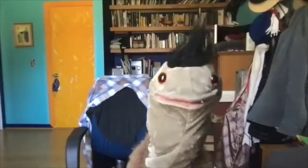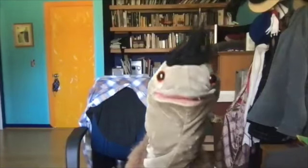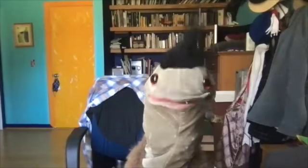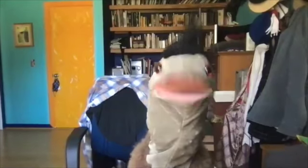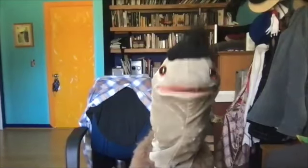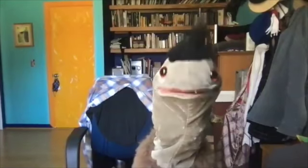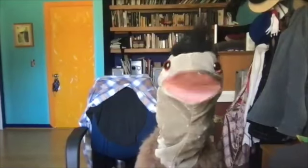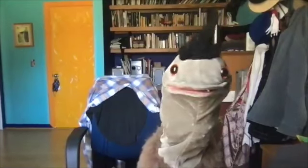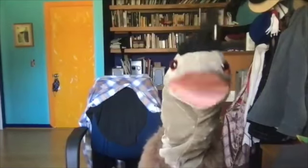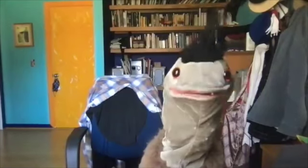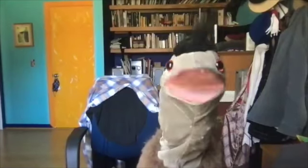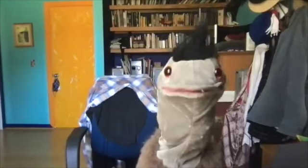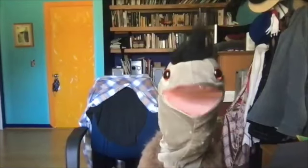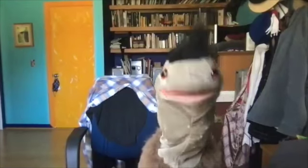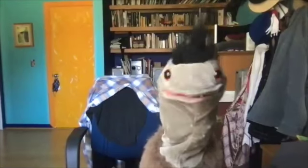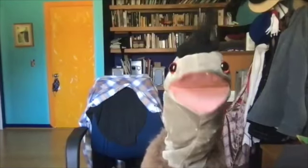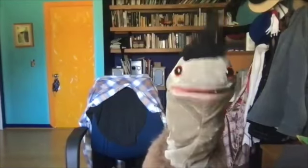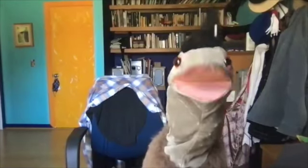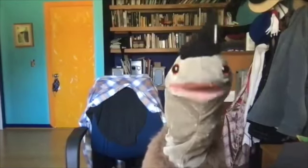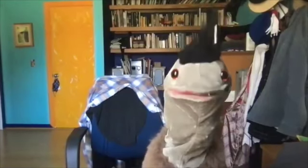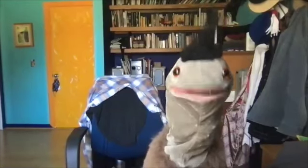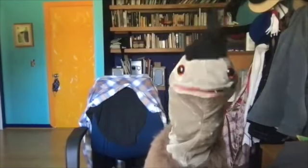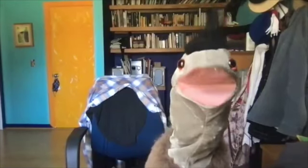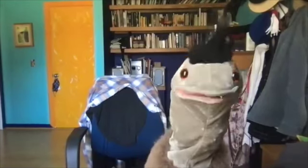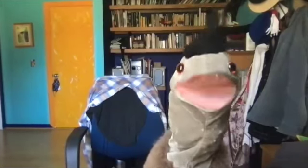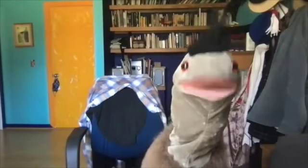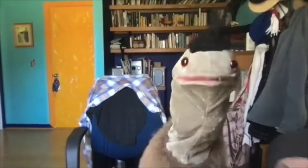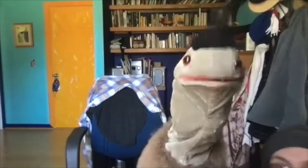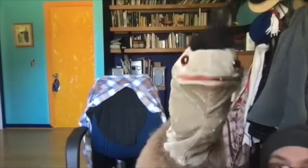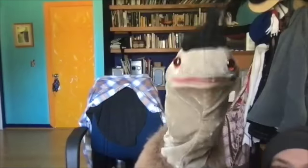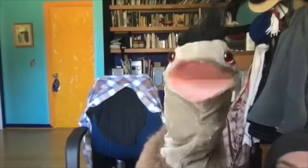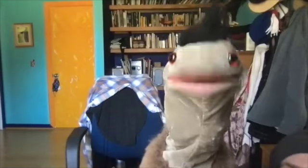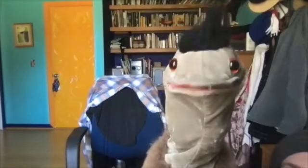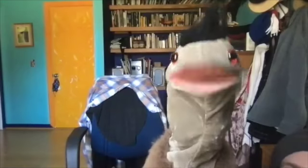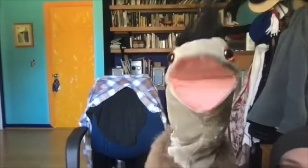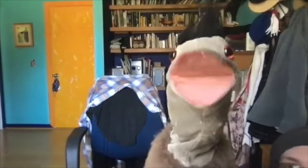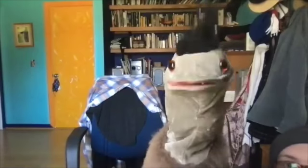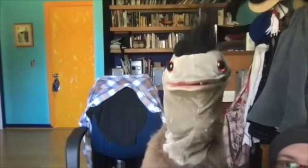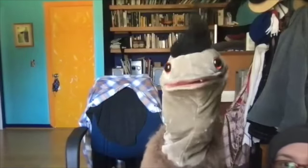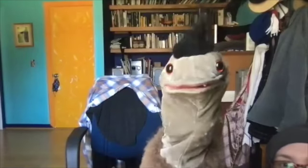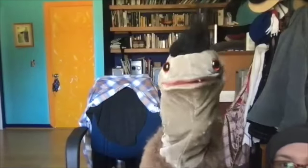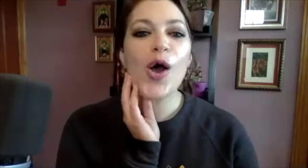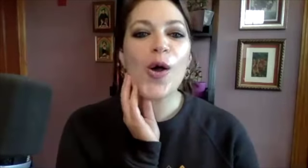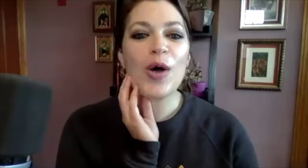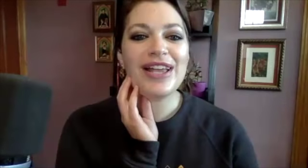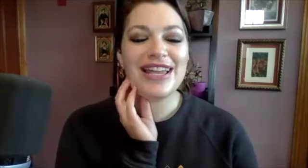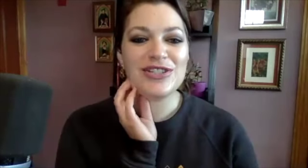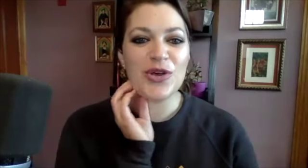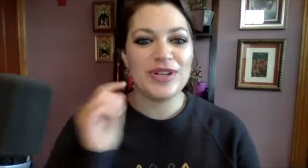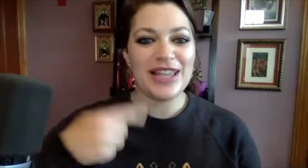Going down a rabbit hole means you get really fascinated by something and do a lot of research to learn more. Oh, I get it. So when